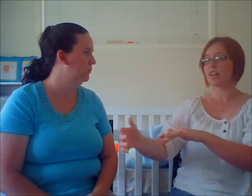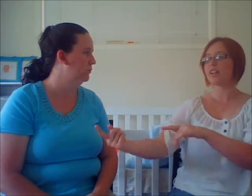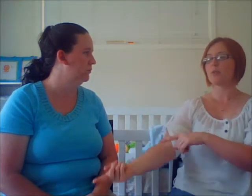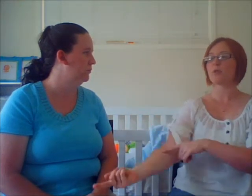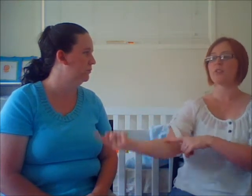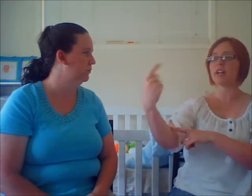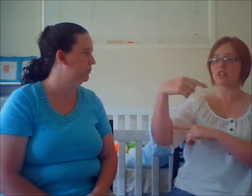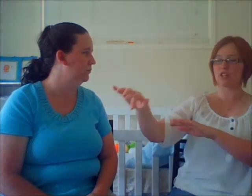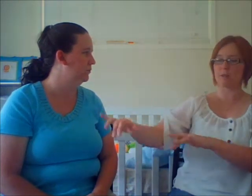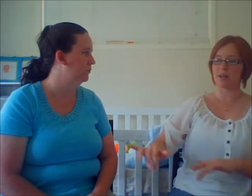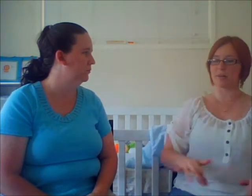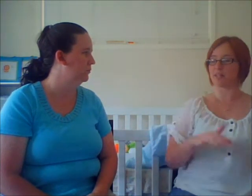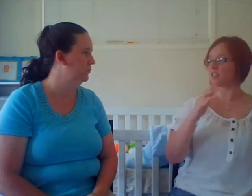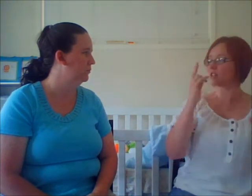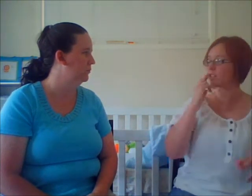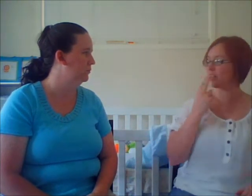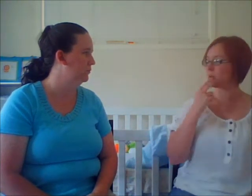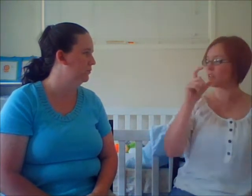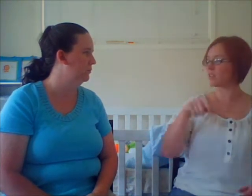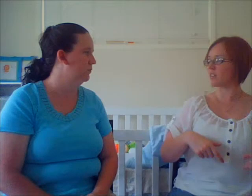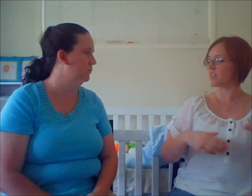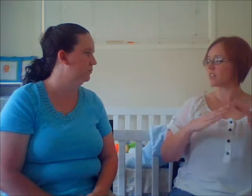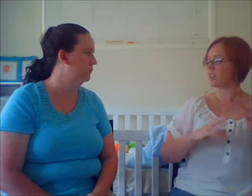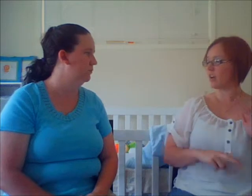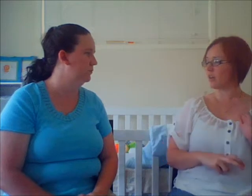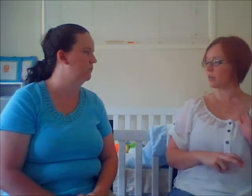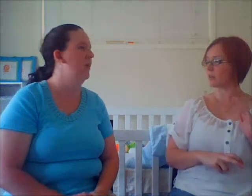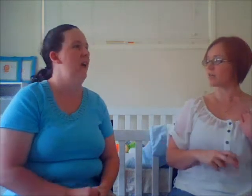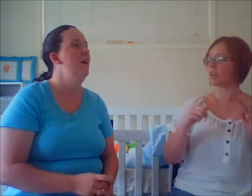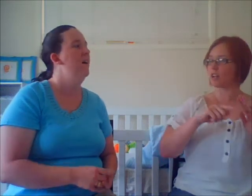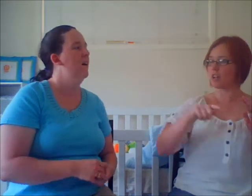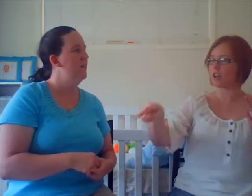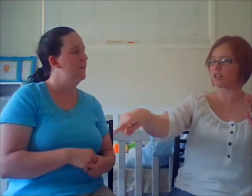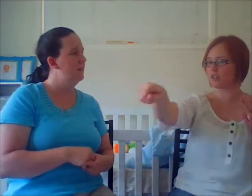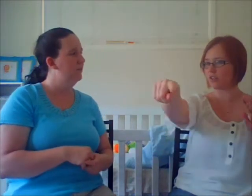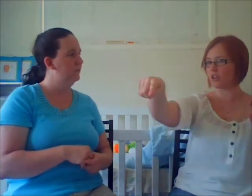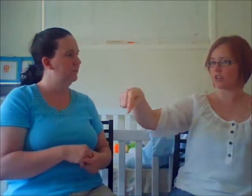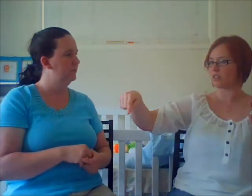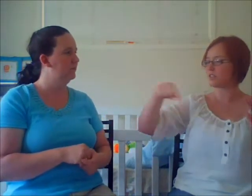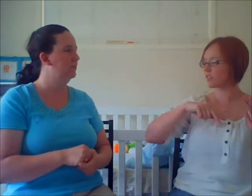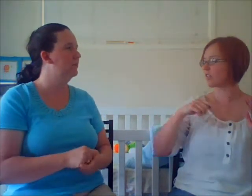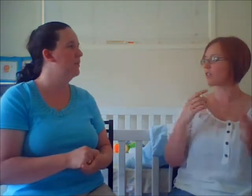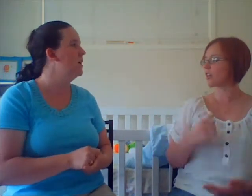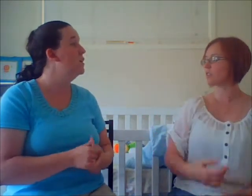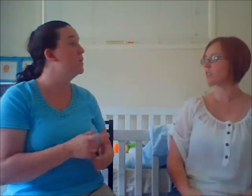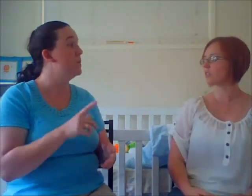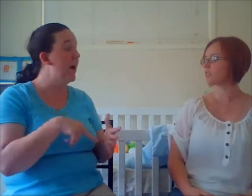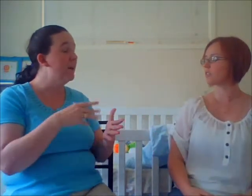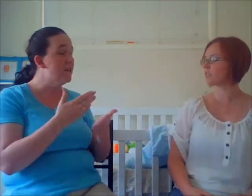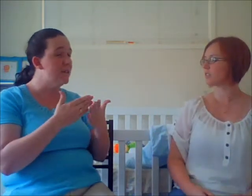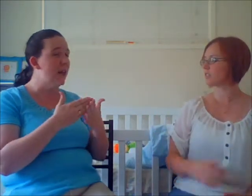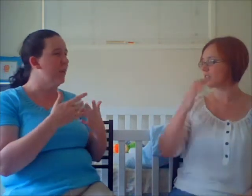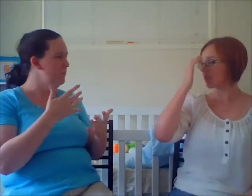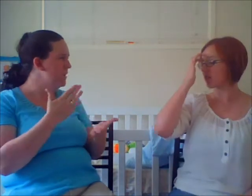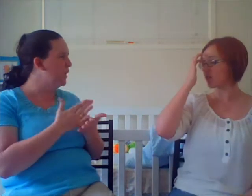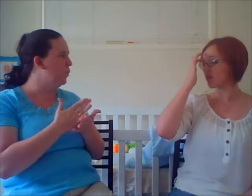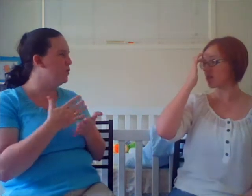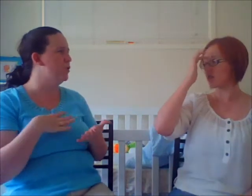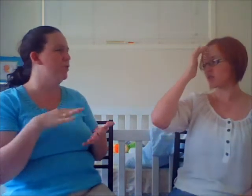who will then type that message to the deaf person sitting at home. So it goes through several channels. So as part of the study, I really want students